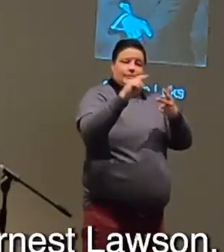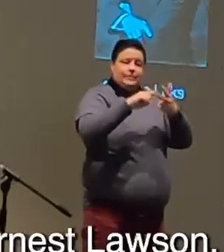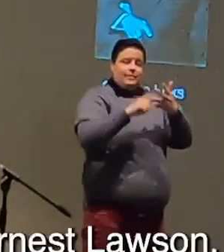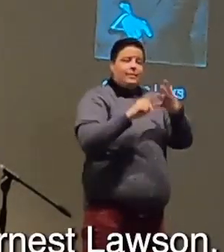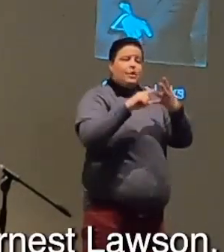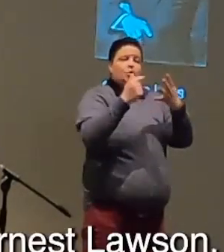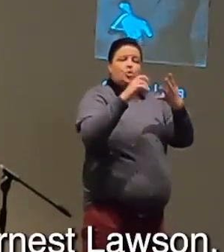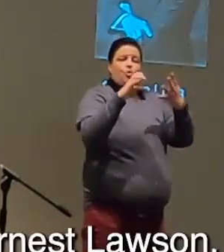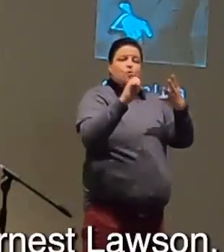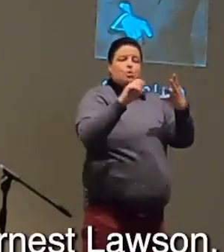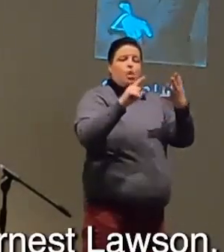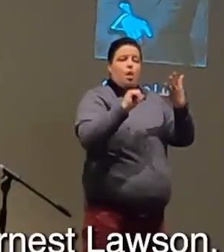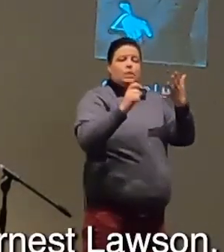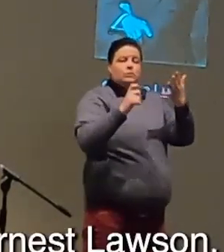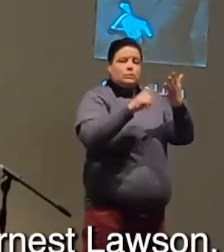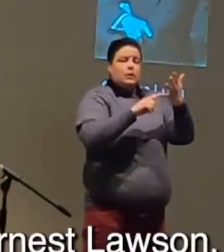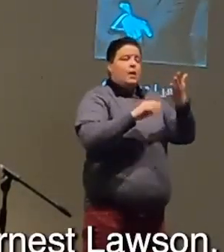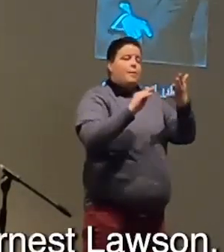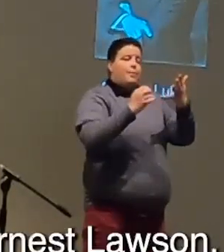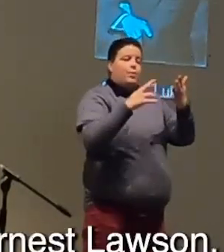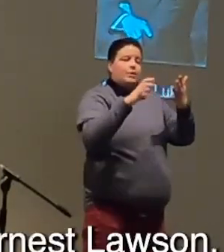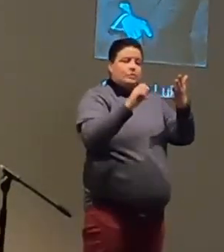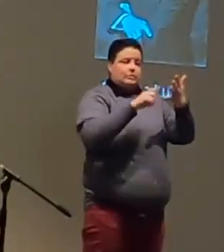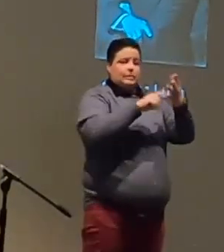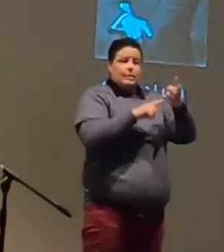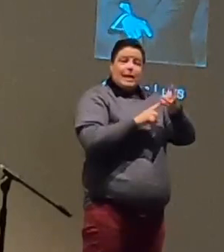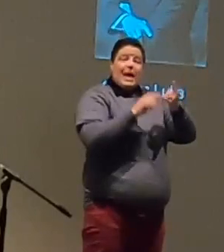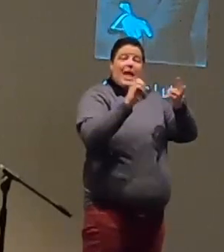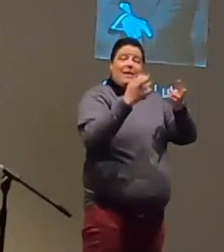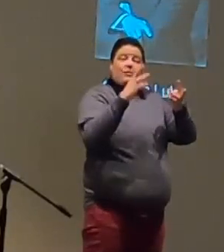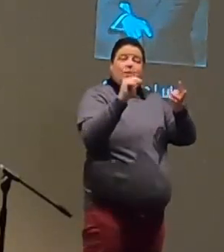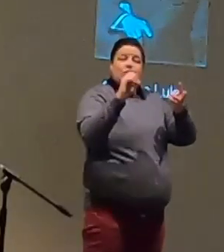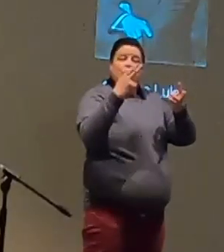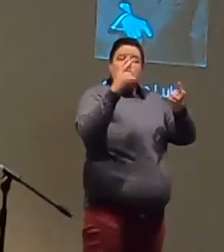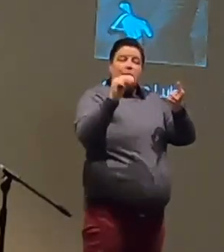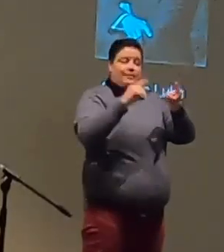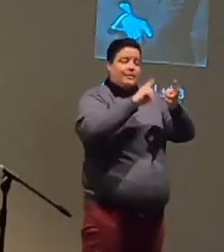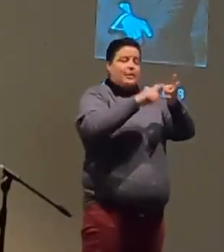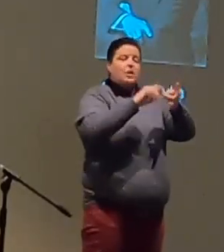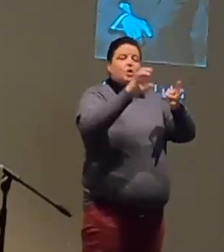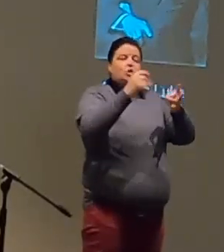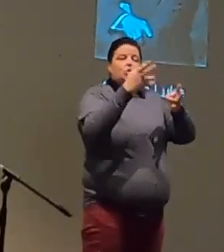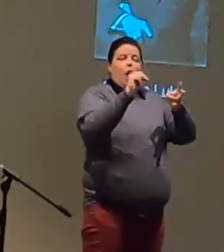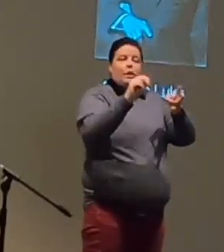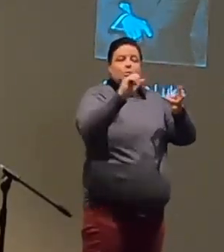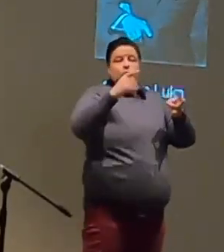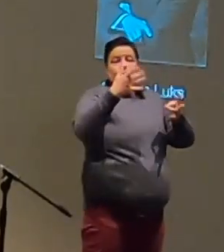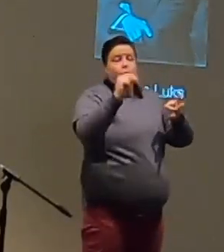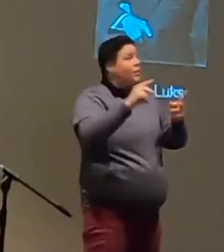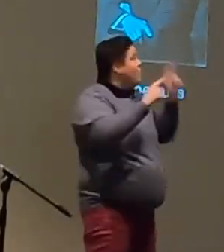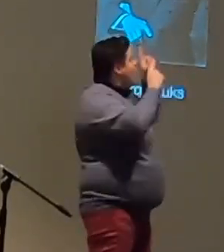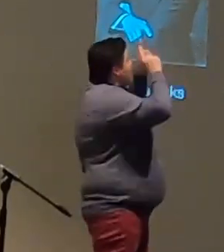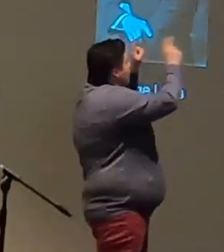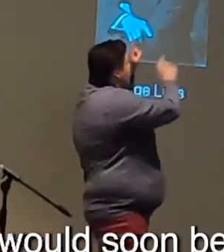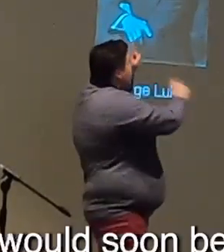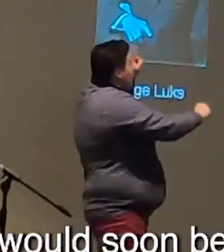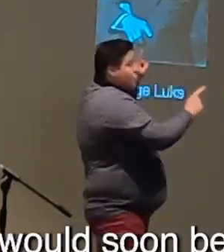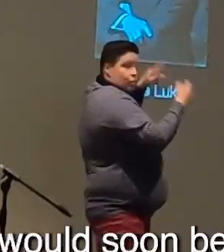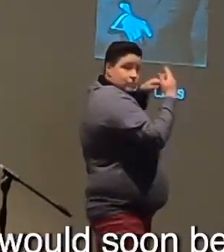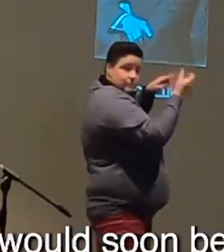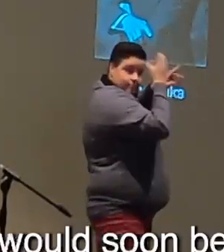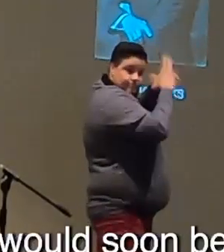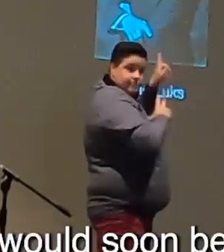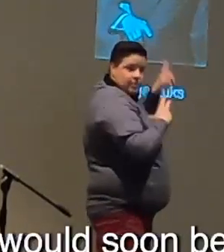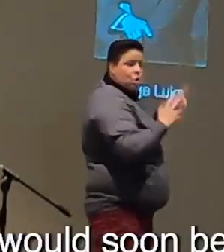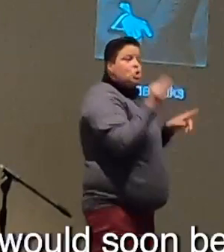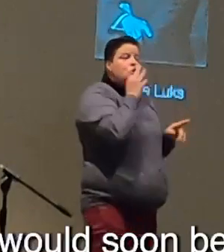Lawson, George Lux, Maurice Prendergast, Everett Shin, and John Slum, 8 men that you see on the screen. They would